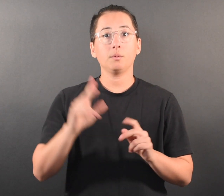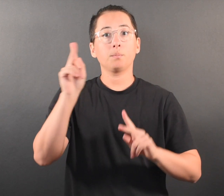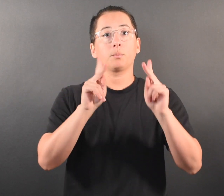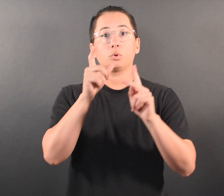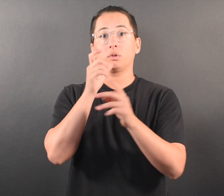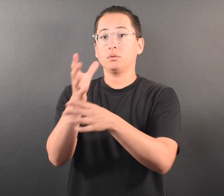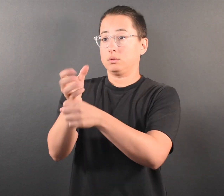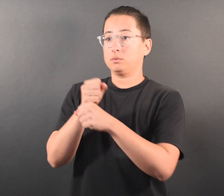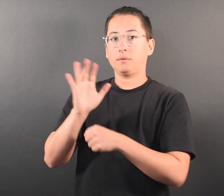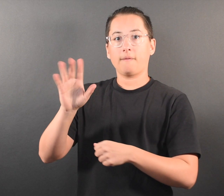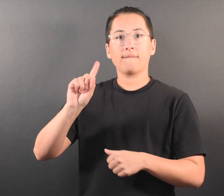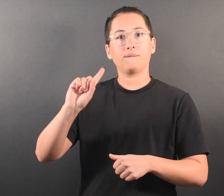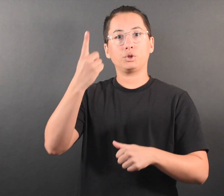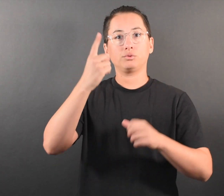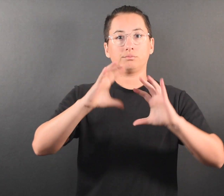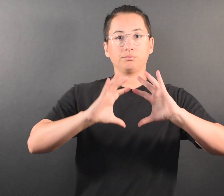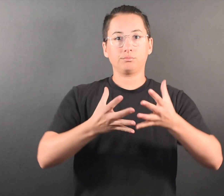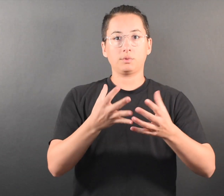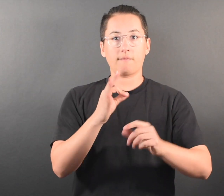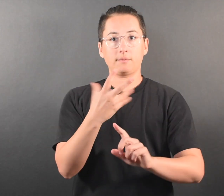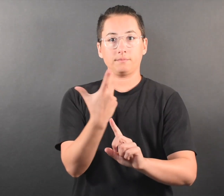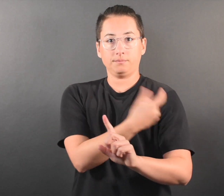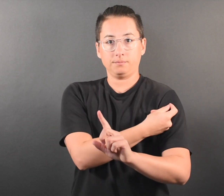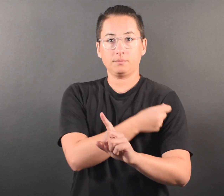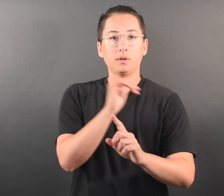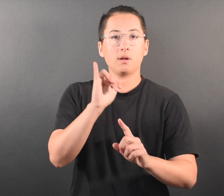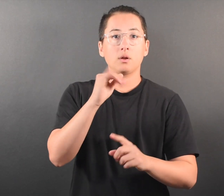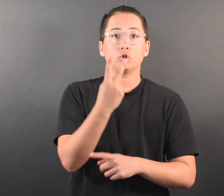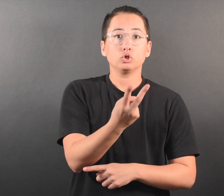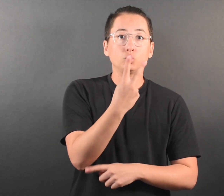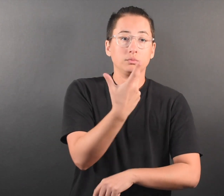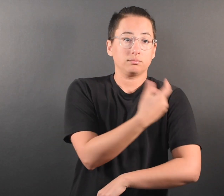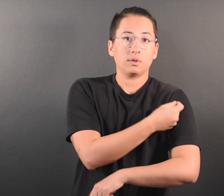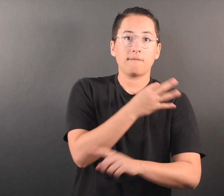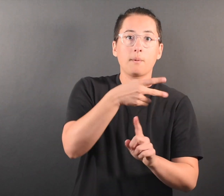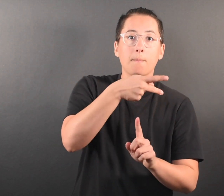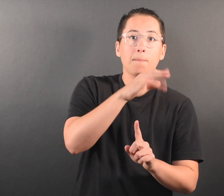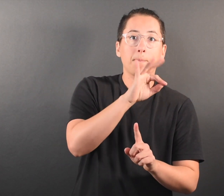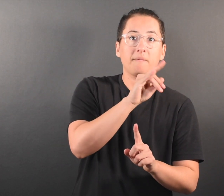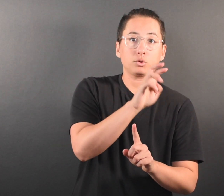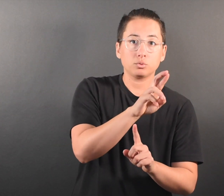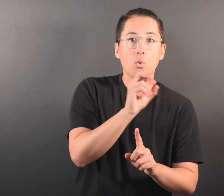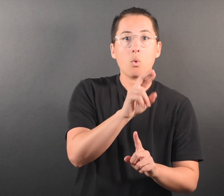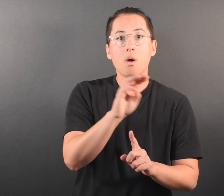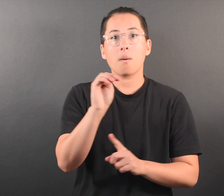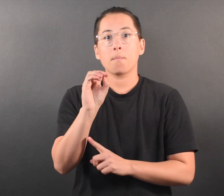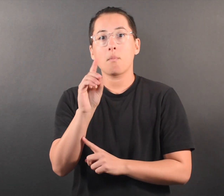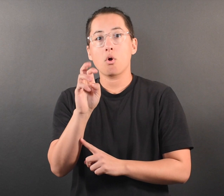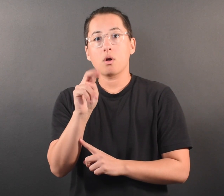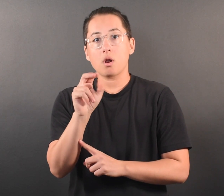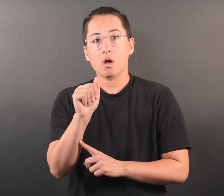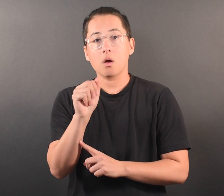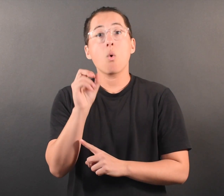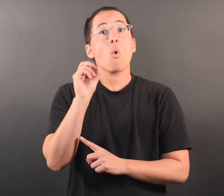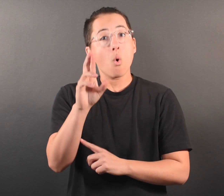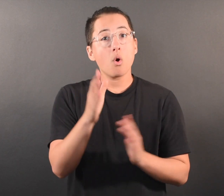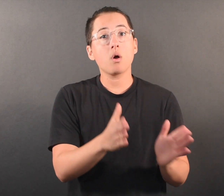People who have received their primary vaccine series, for example, 2 doses of Pfizer or Moderna vaccine, or